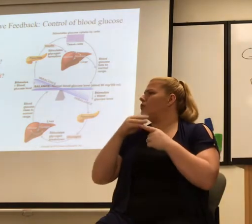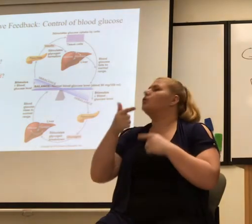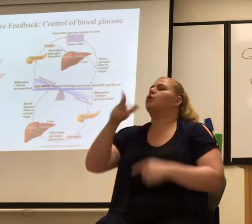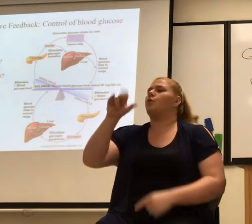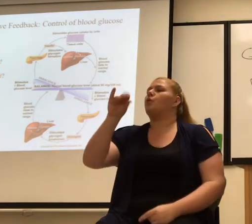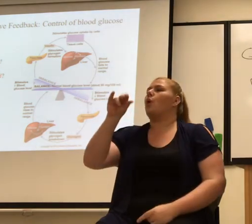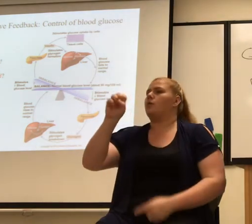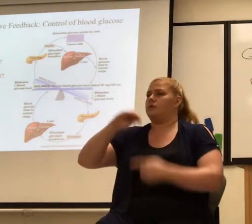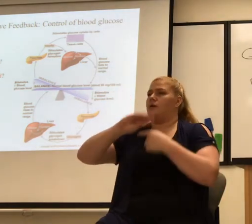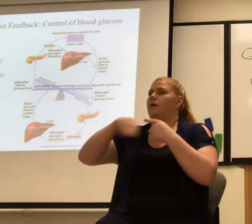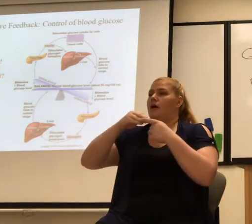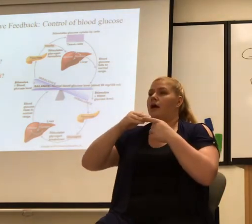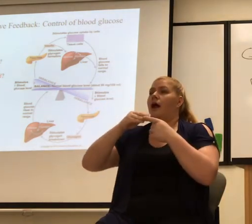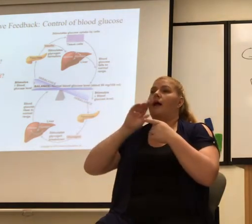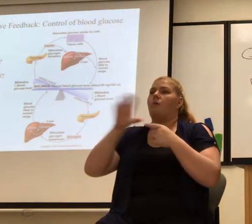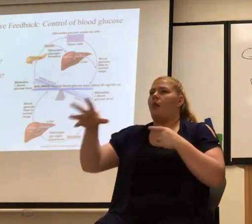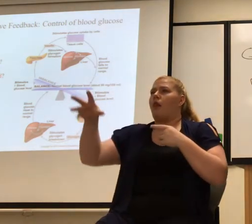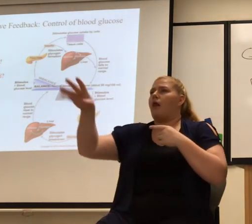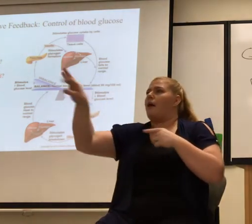together.